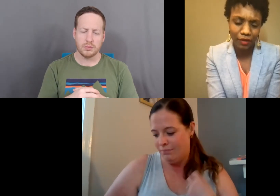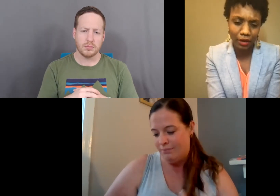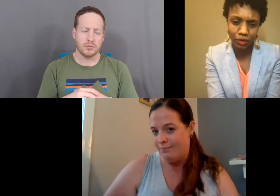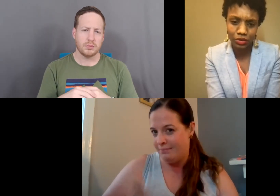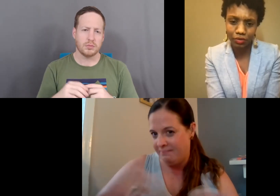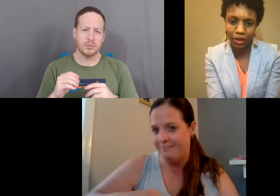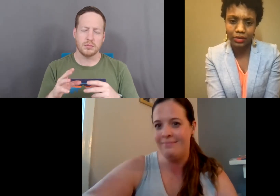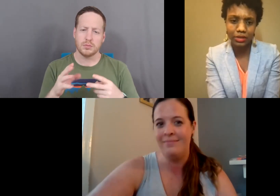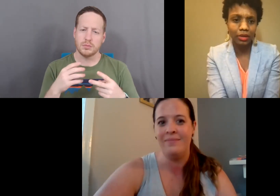on those two things.